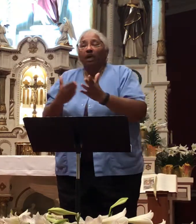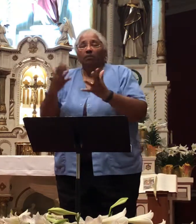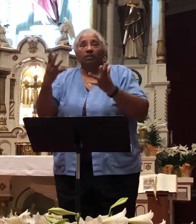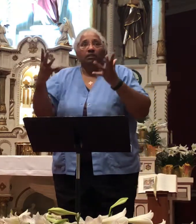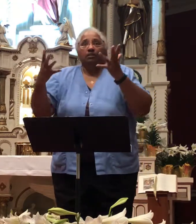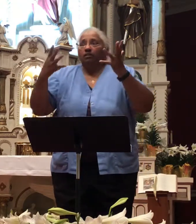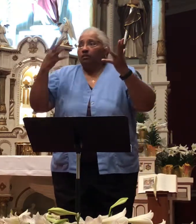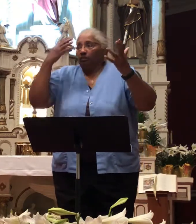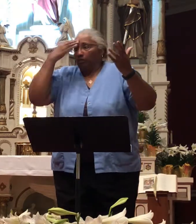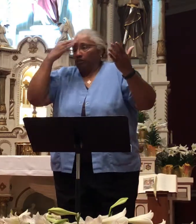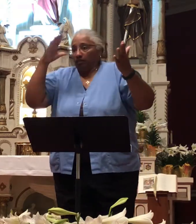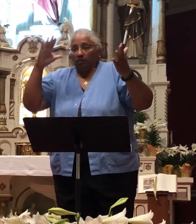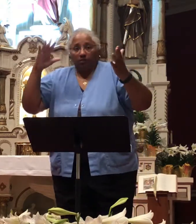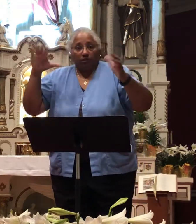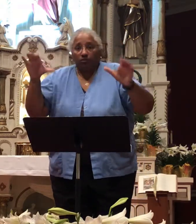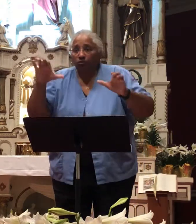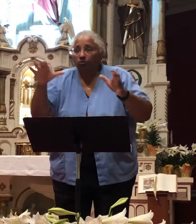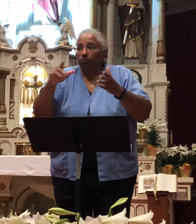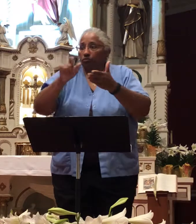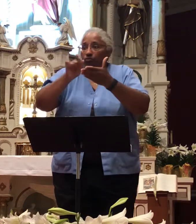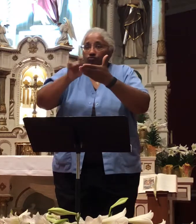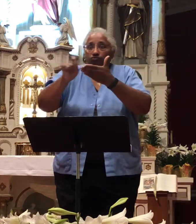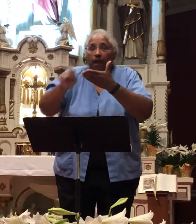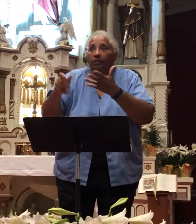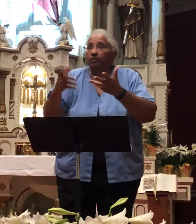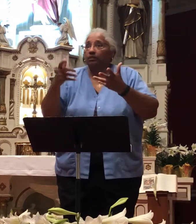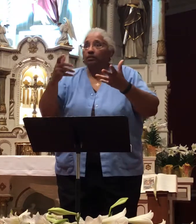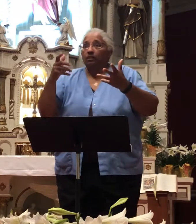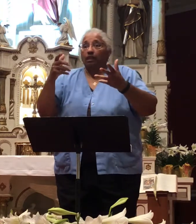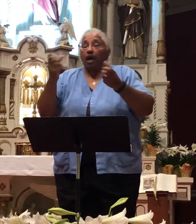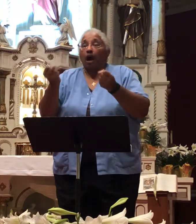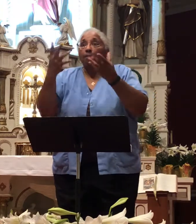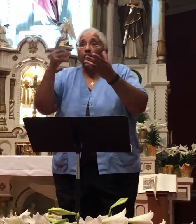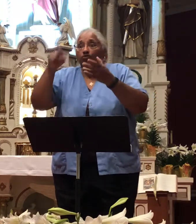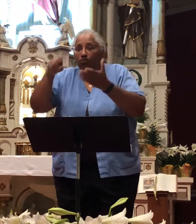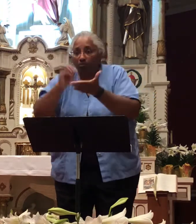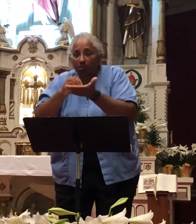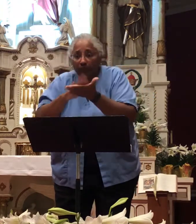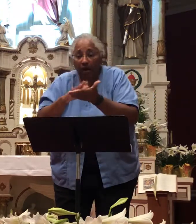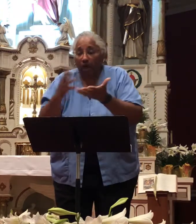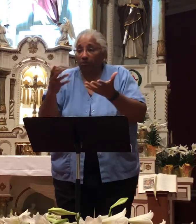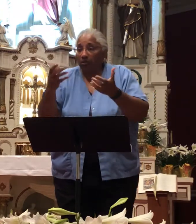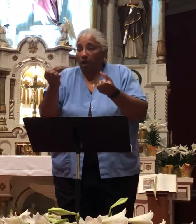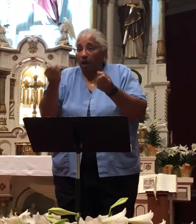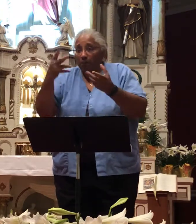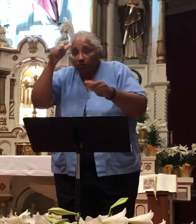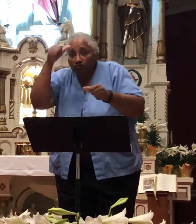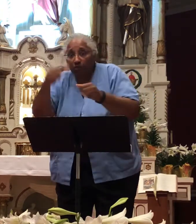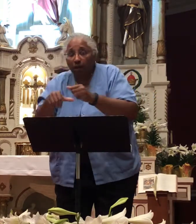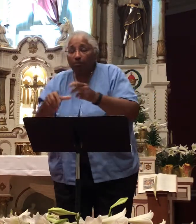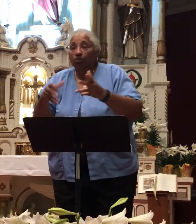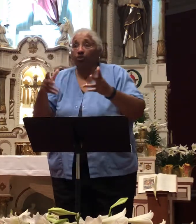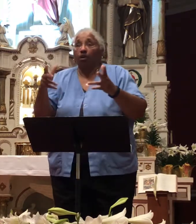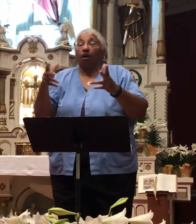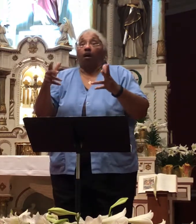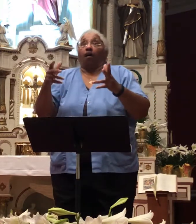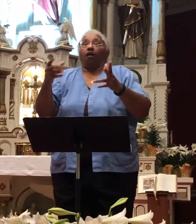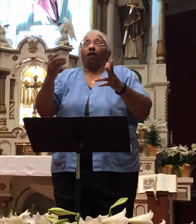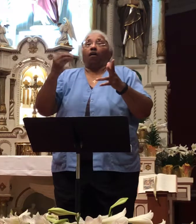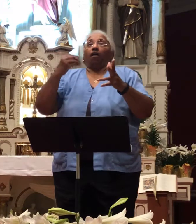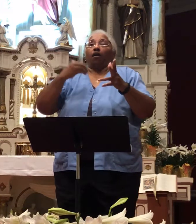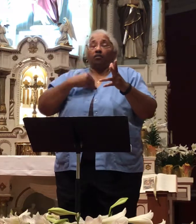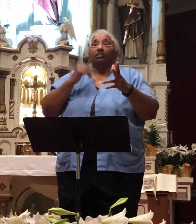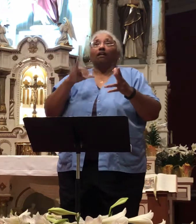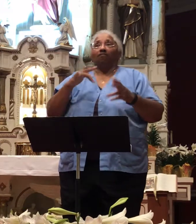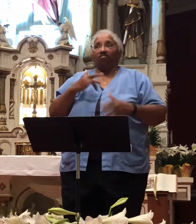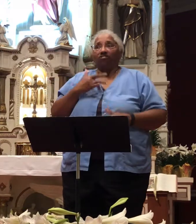write. They don't know how many details to remember. And it gives us that very dynamic sense of what